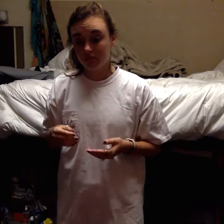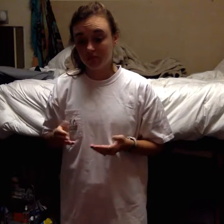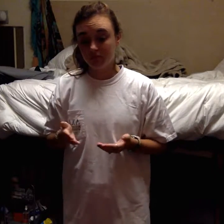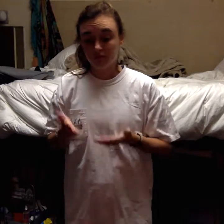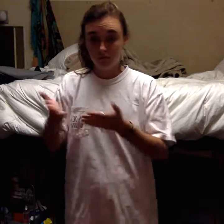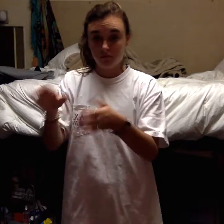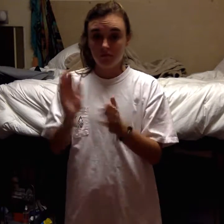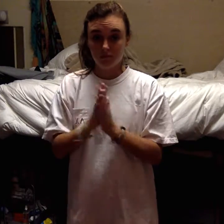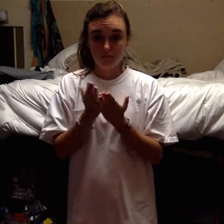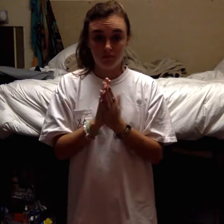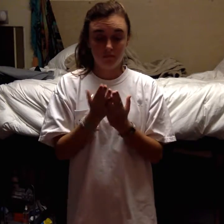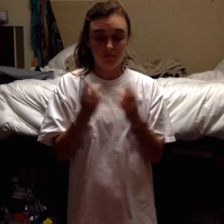What?